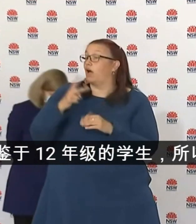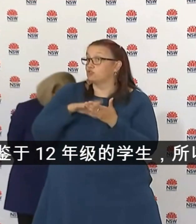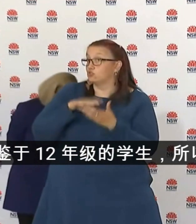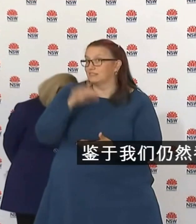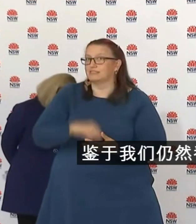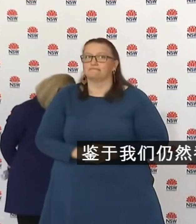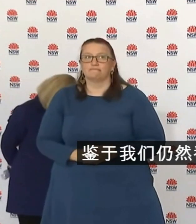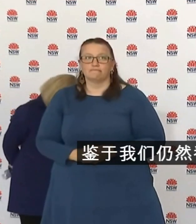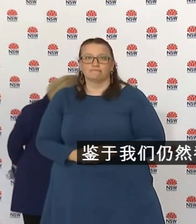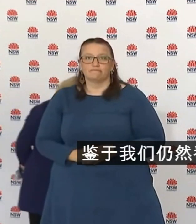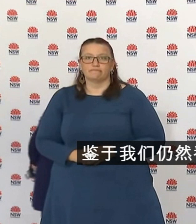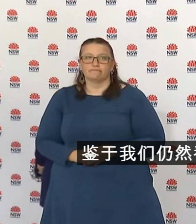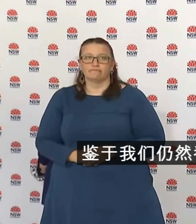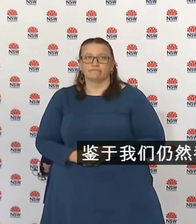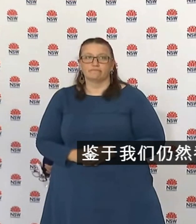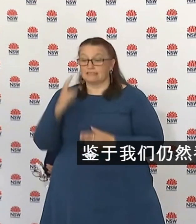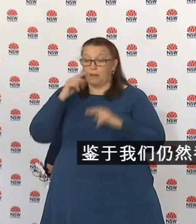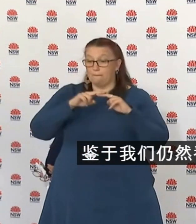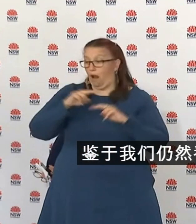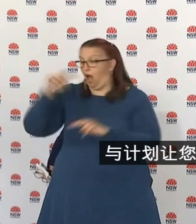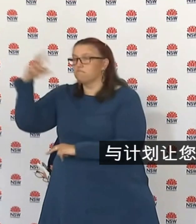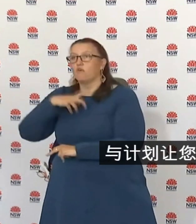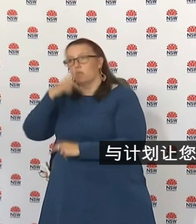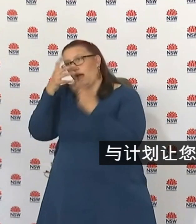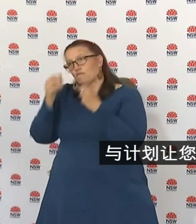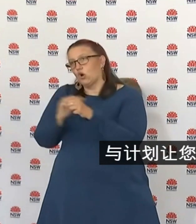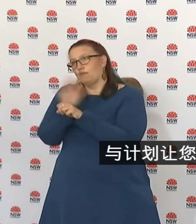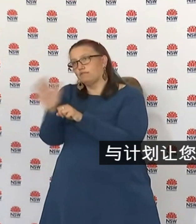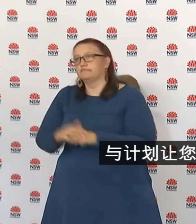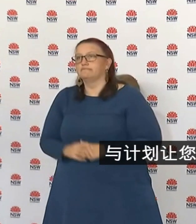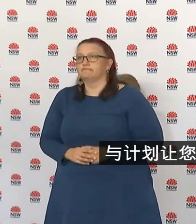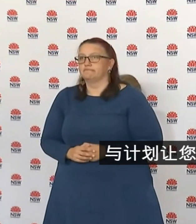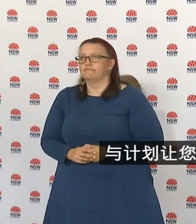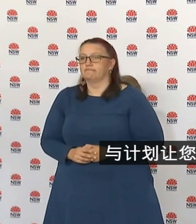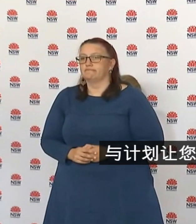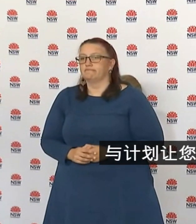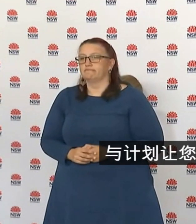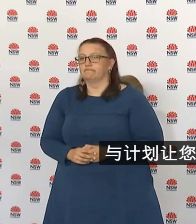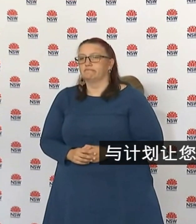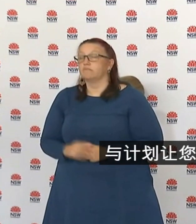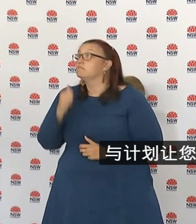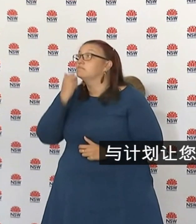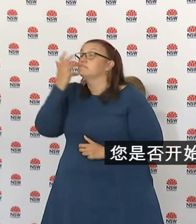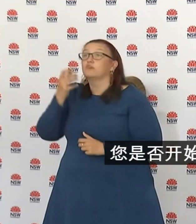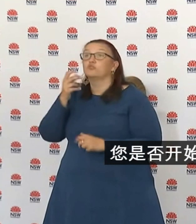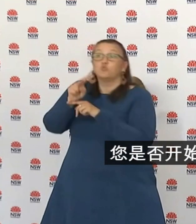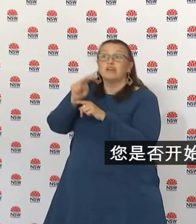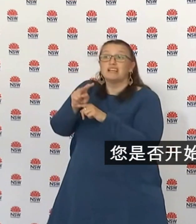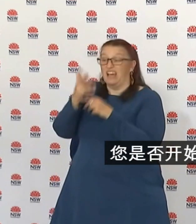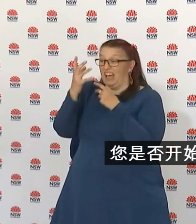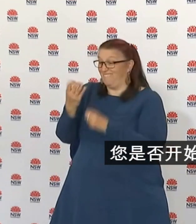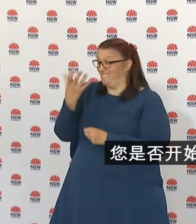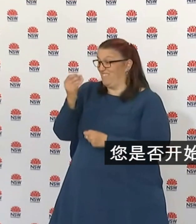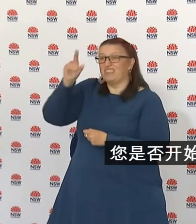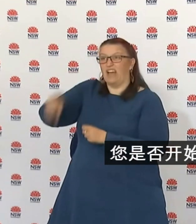12 students, Yeah. given the rise in numbers that we're still seeing, are you still comfortable with the plan to let 50,000 students move across the city? And have you